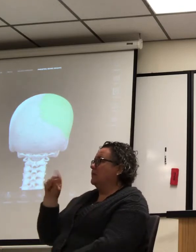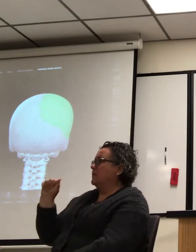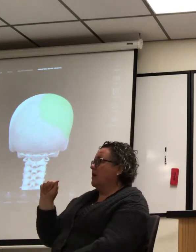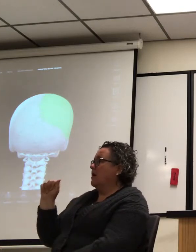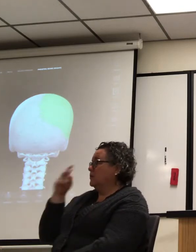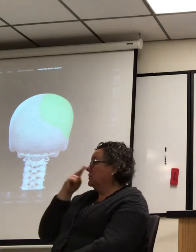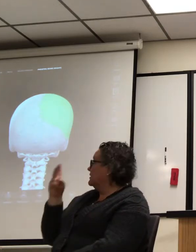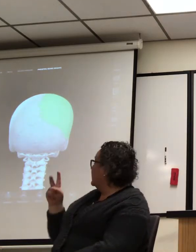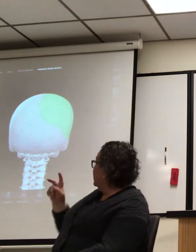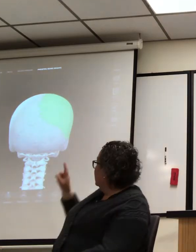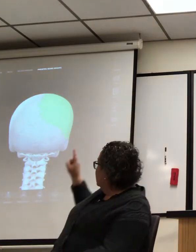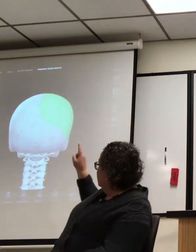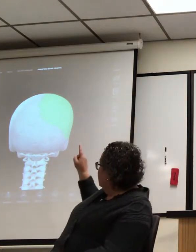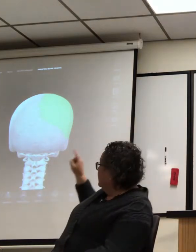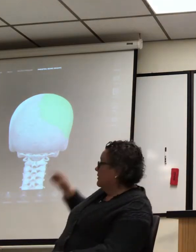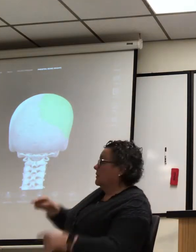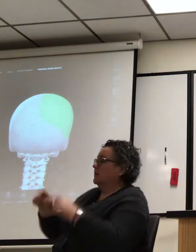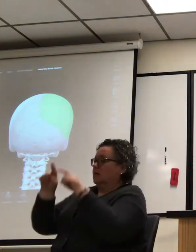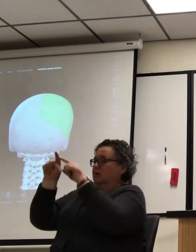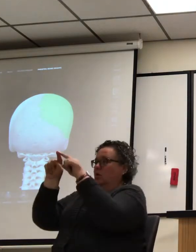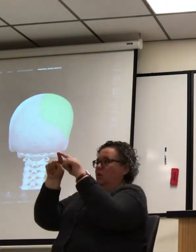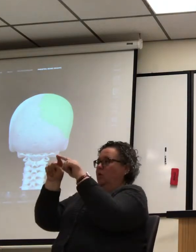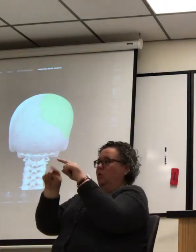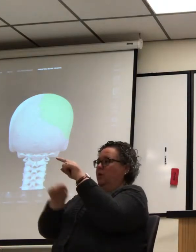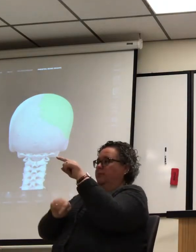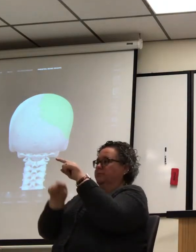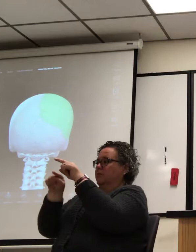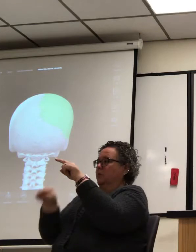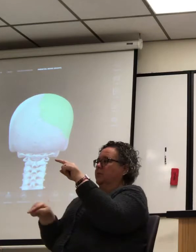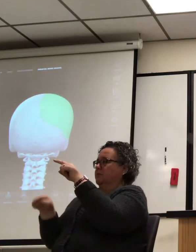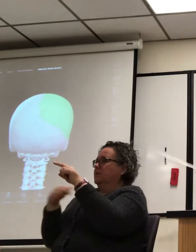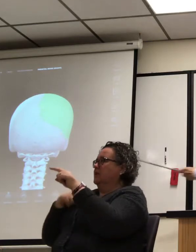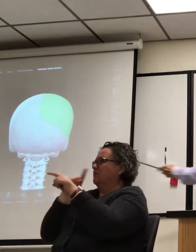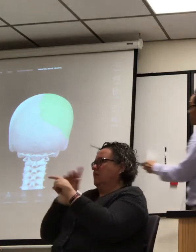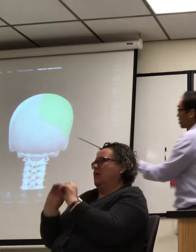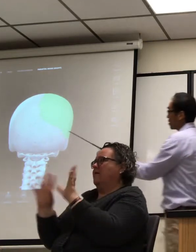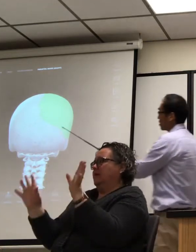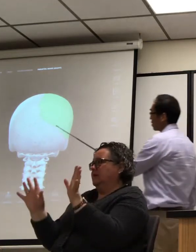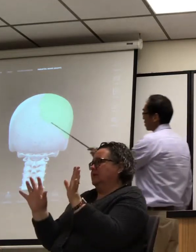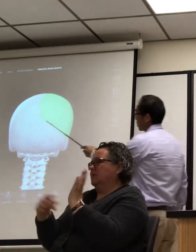Do you see that? Yeah, it's pretty obvious once I point it out.